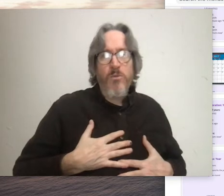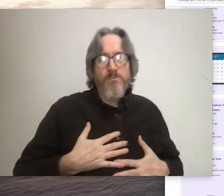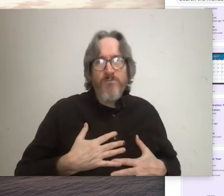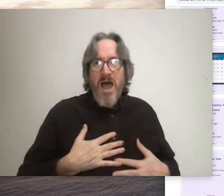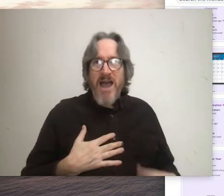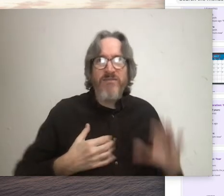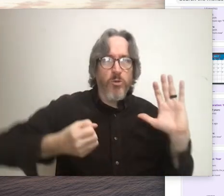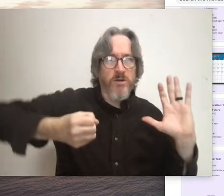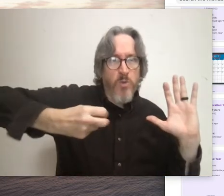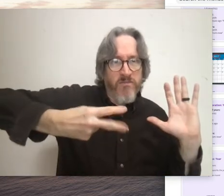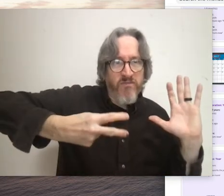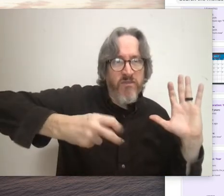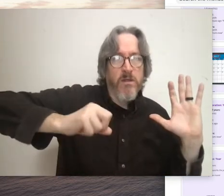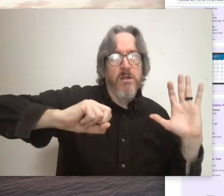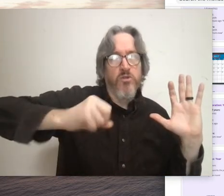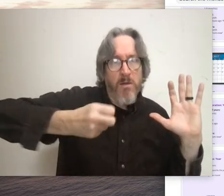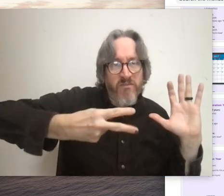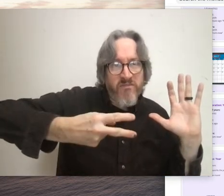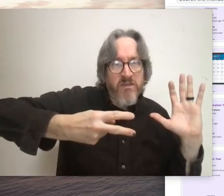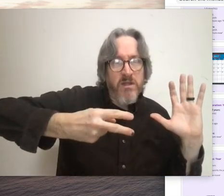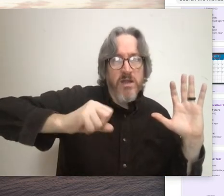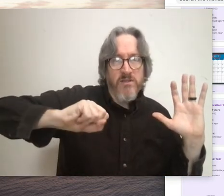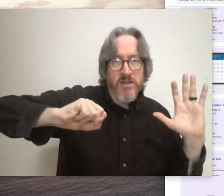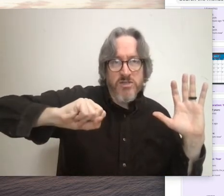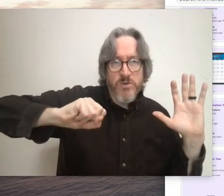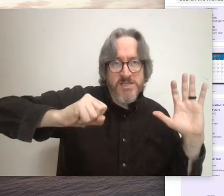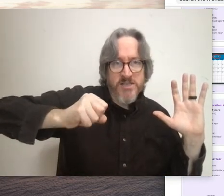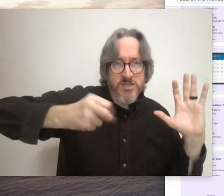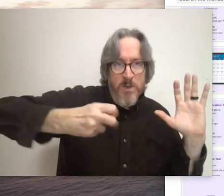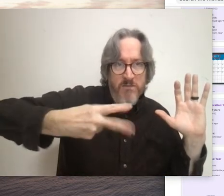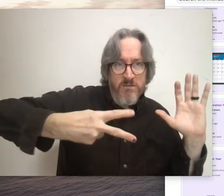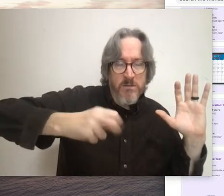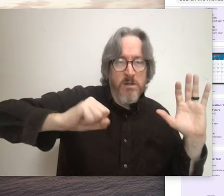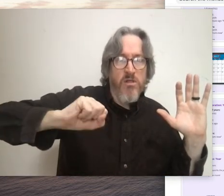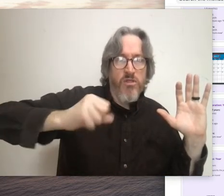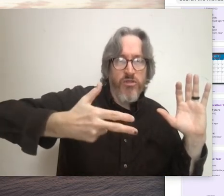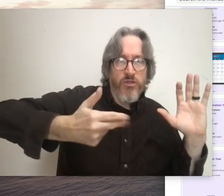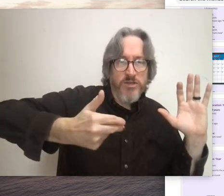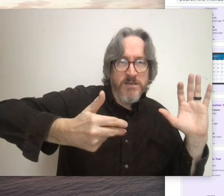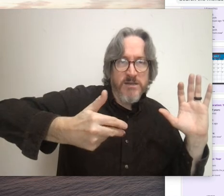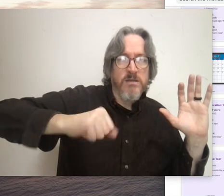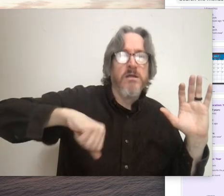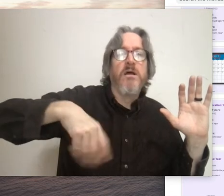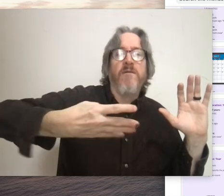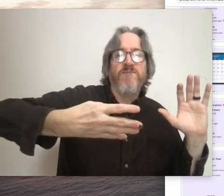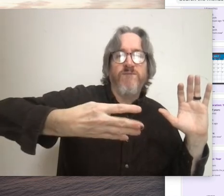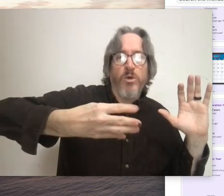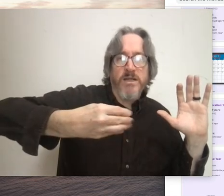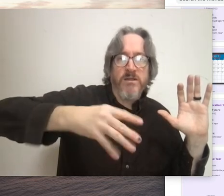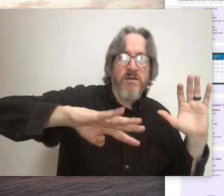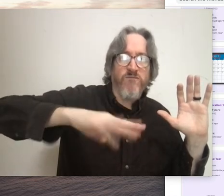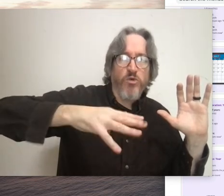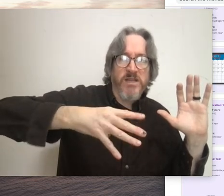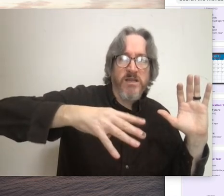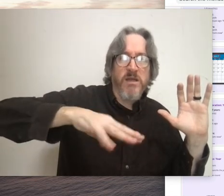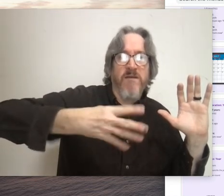Yet, you know, I feel more comfortable. A little twist into 12, 13th,